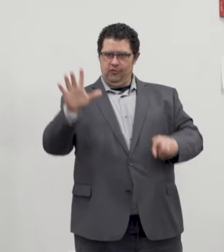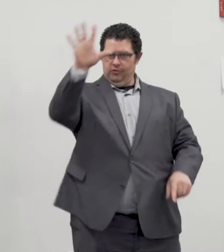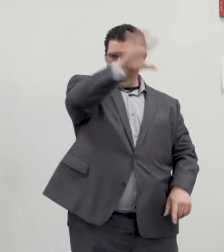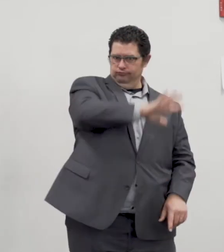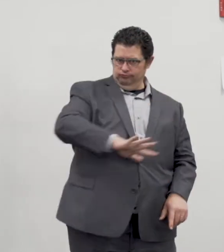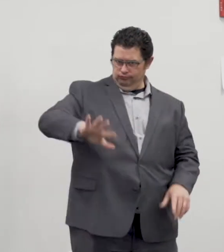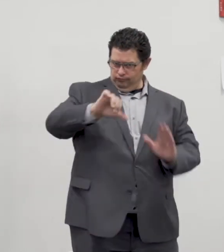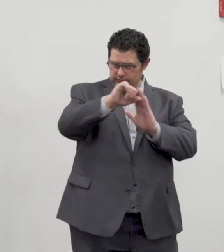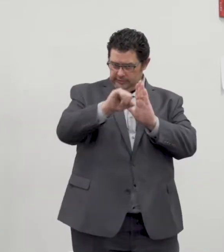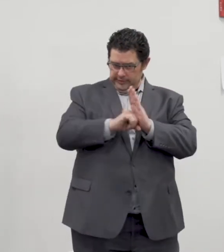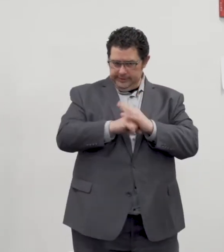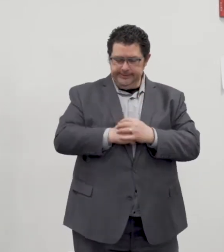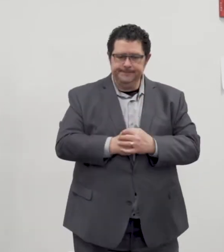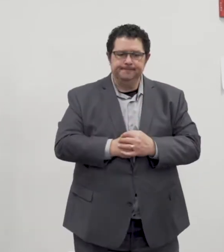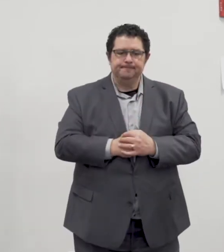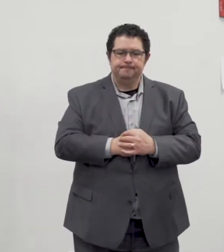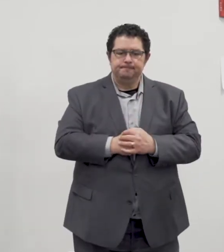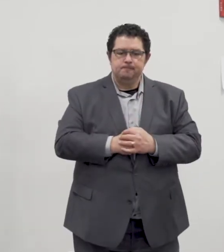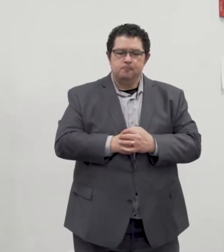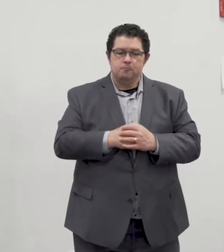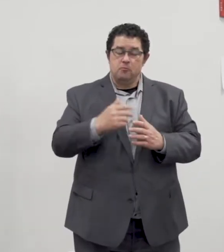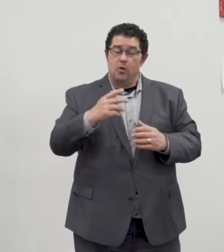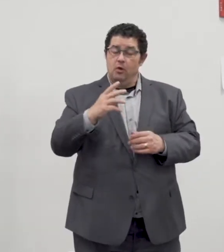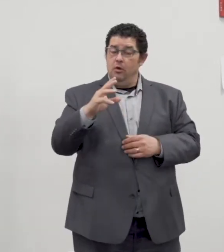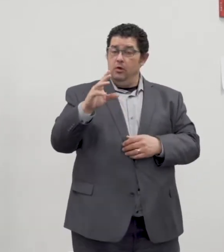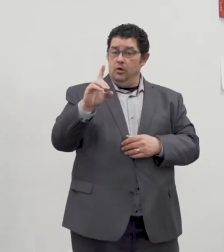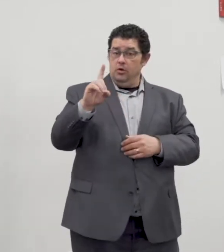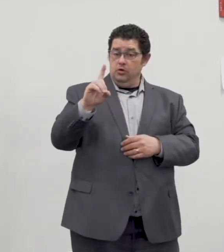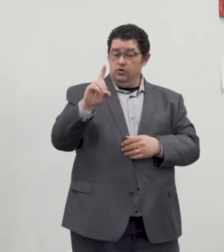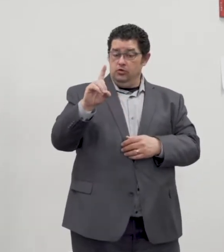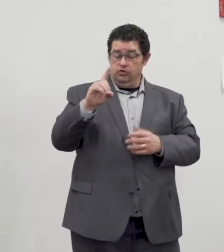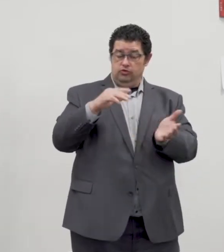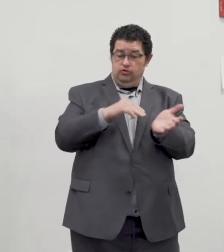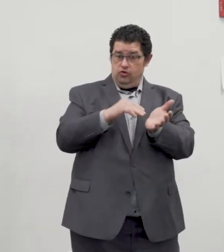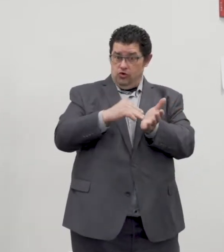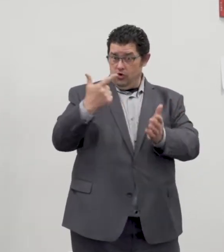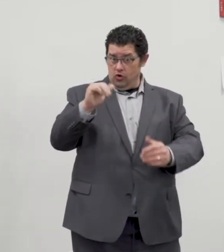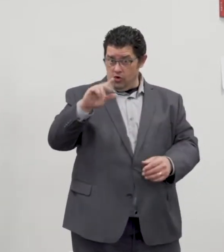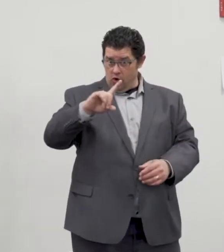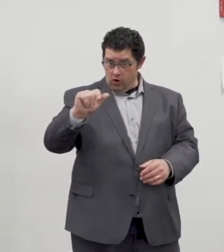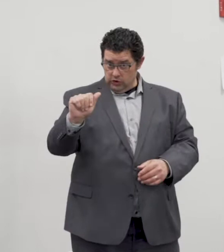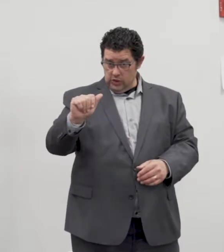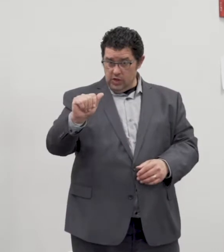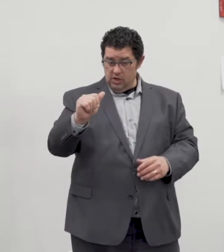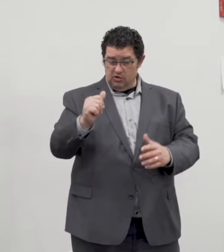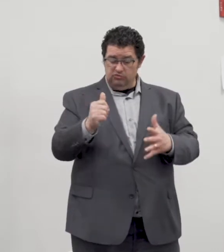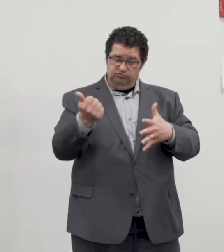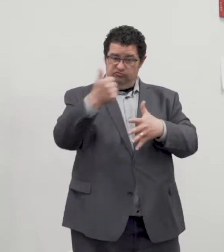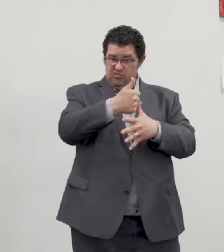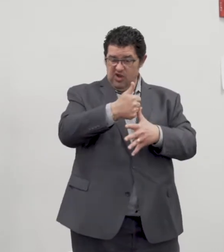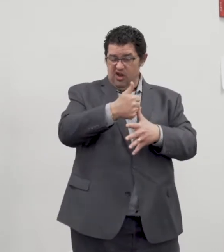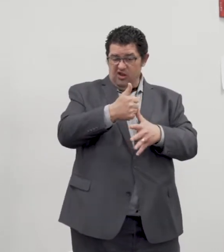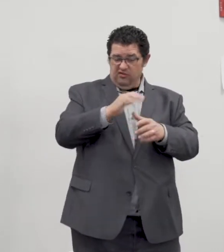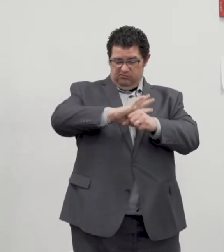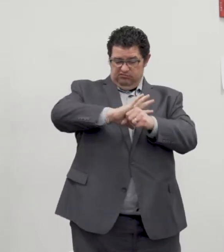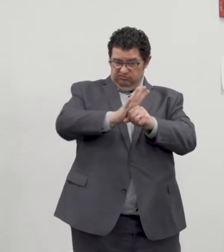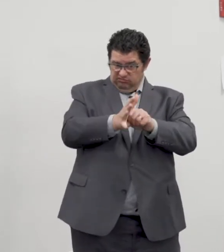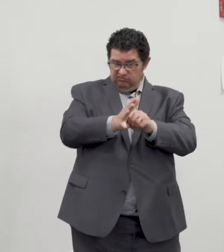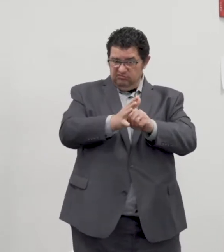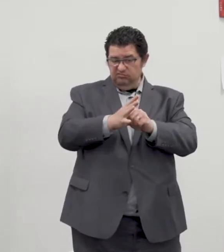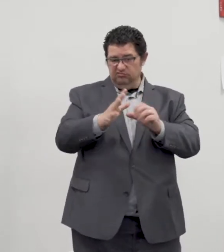to Dr. Garza, the head of the St. Louis Metropolitan Pandemic Task Force, and he also understands our